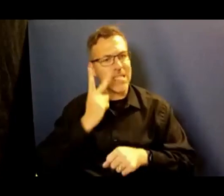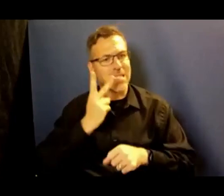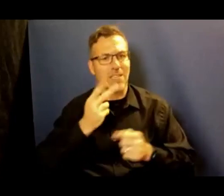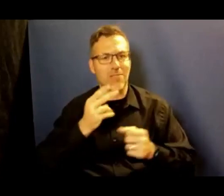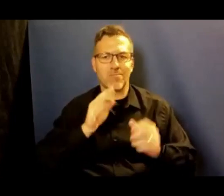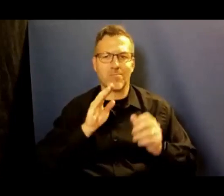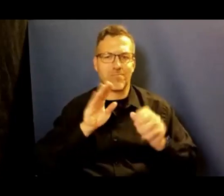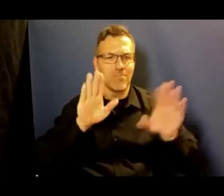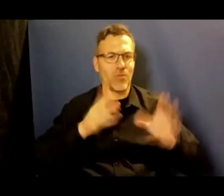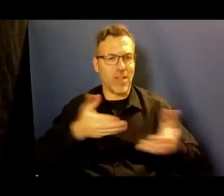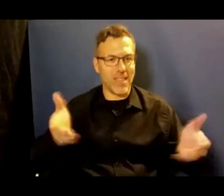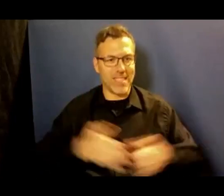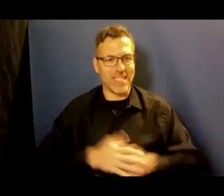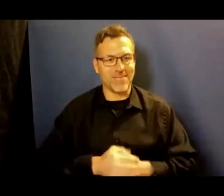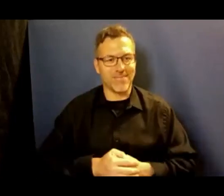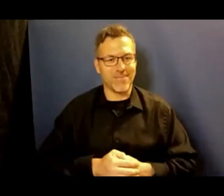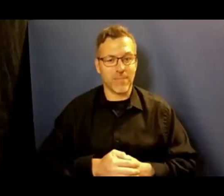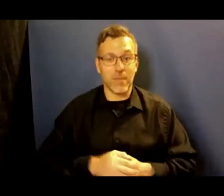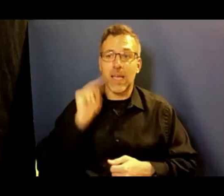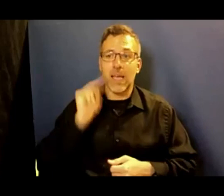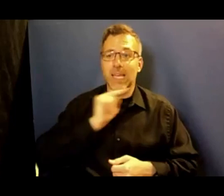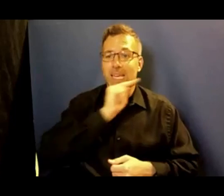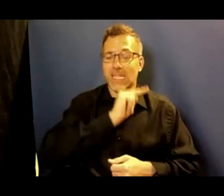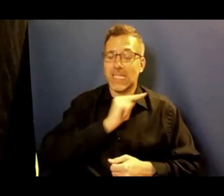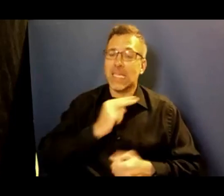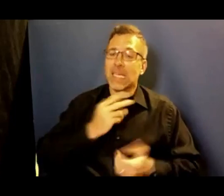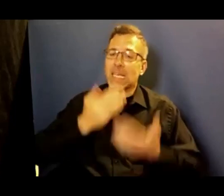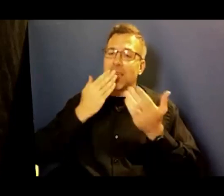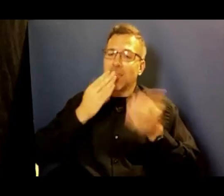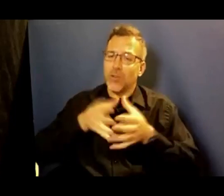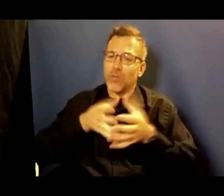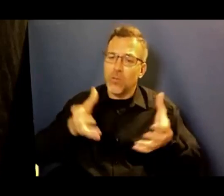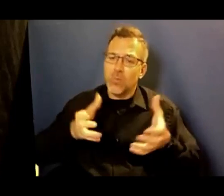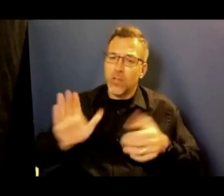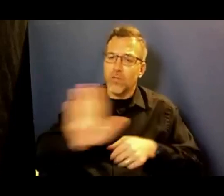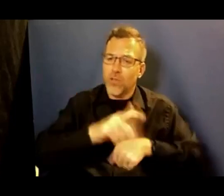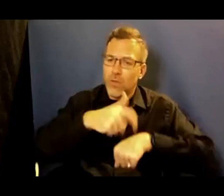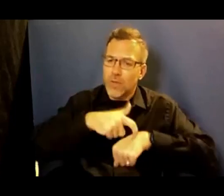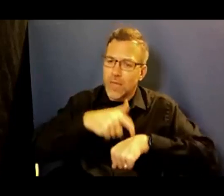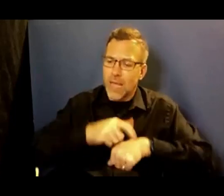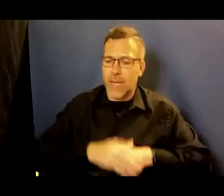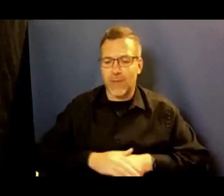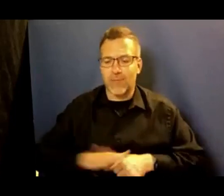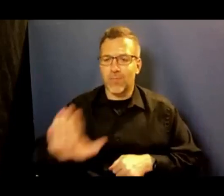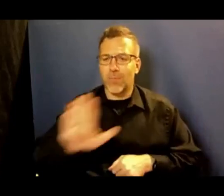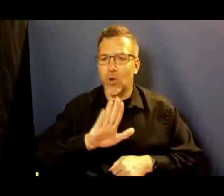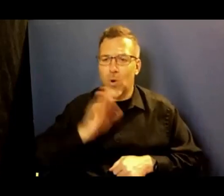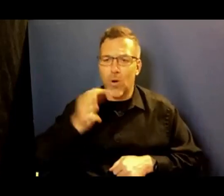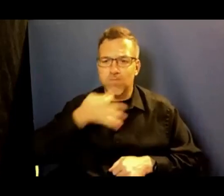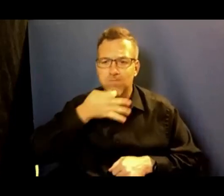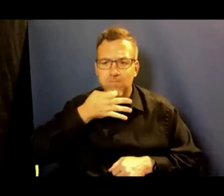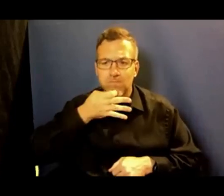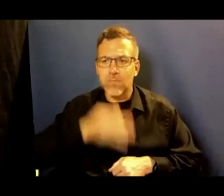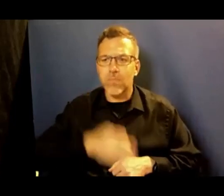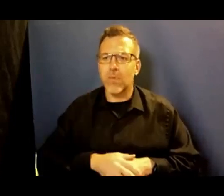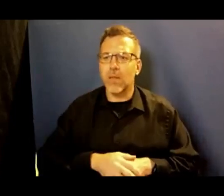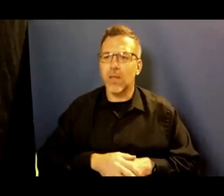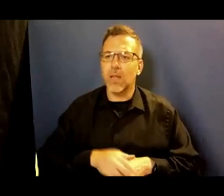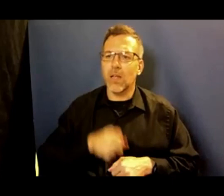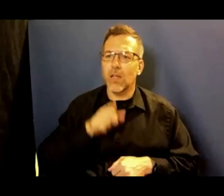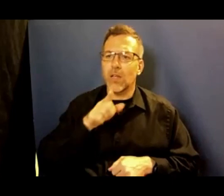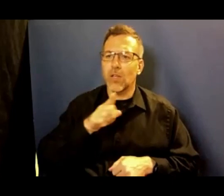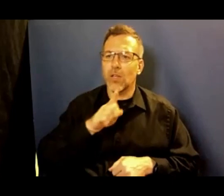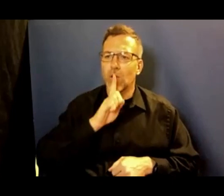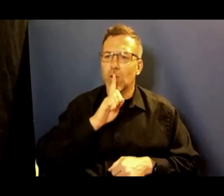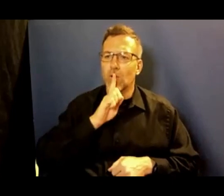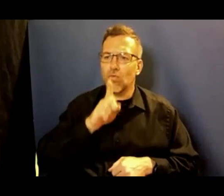Well, thank you so much for once again sharing your time and your expertise and just your real generosity of